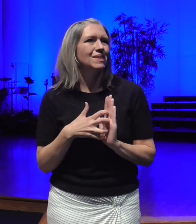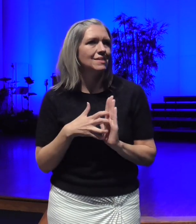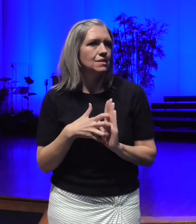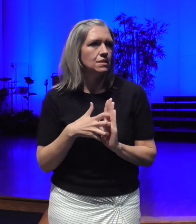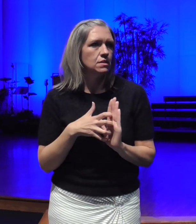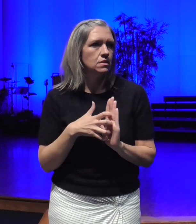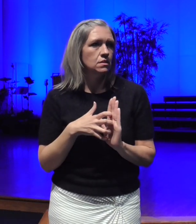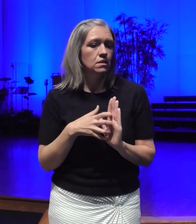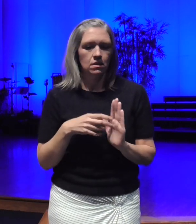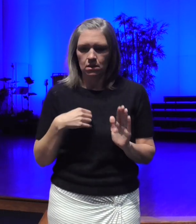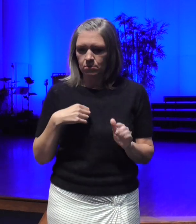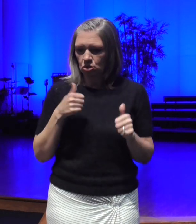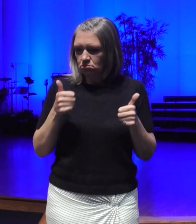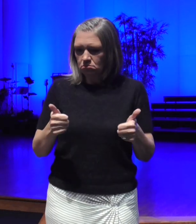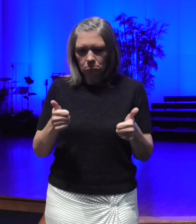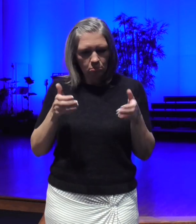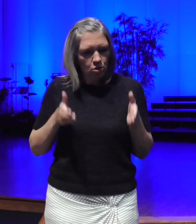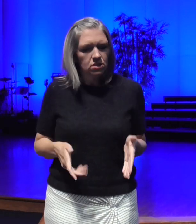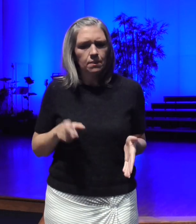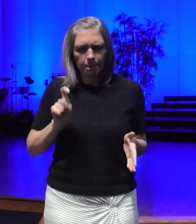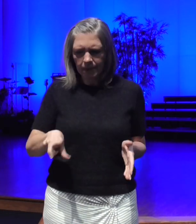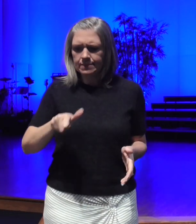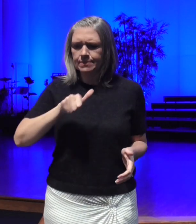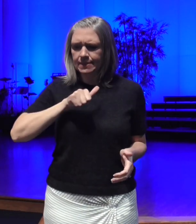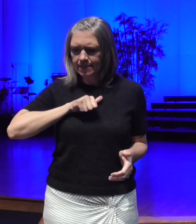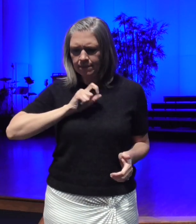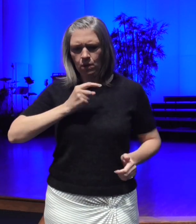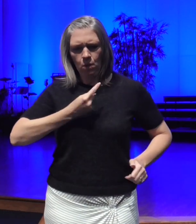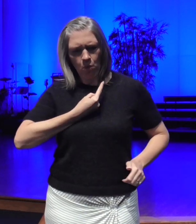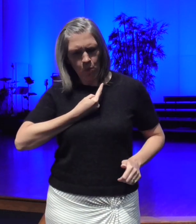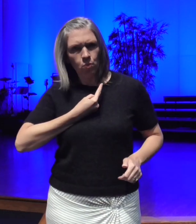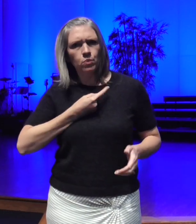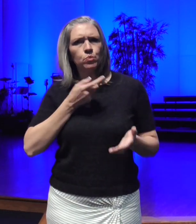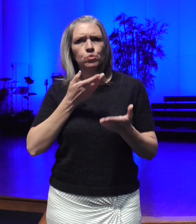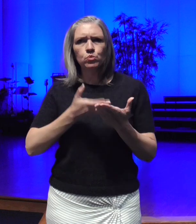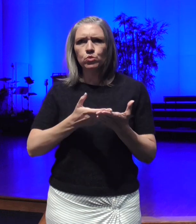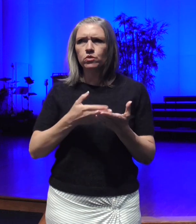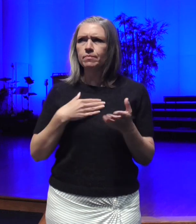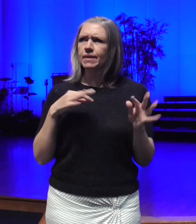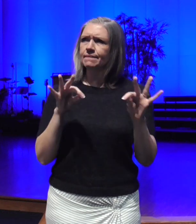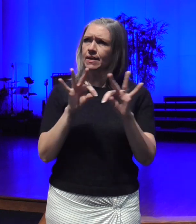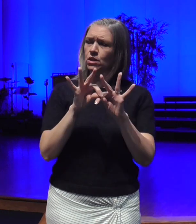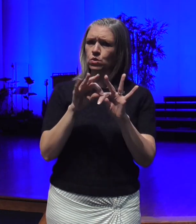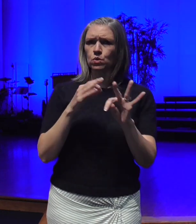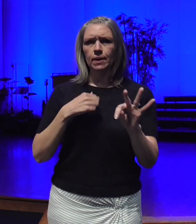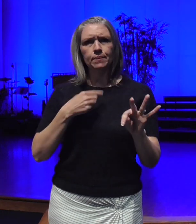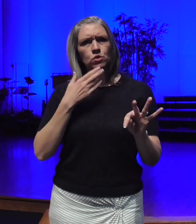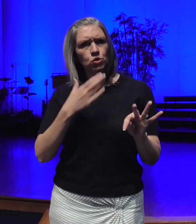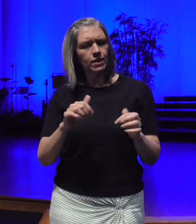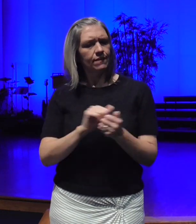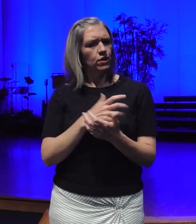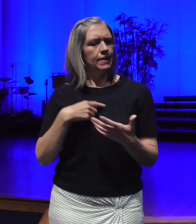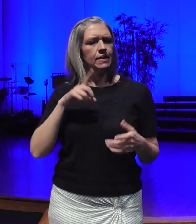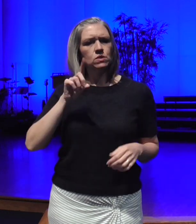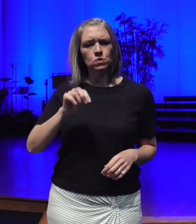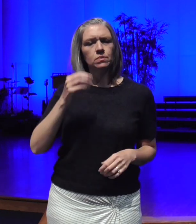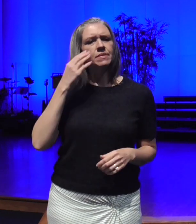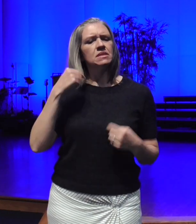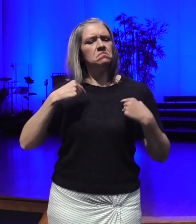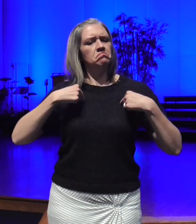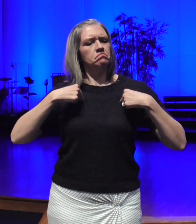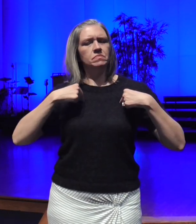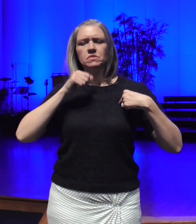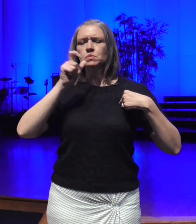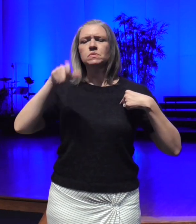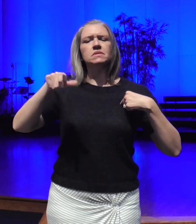I need to do everything all by myself and prove to you how valuable I am and how good I am at everything I do because I